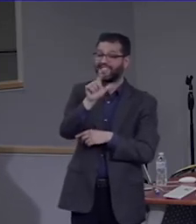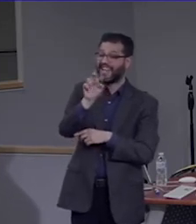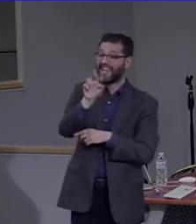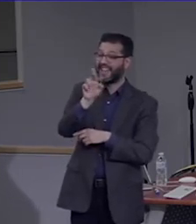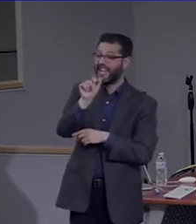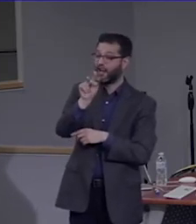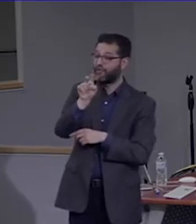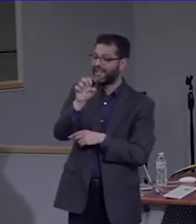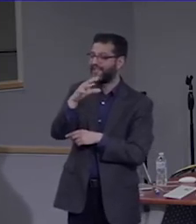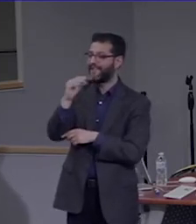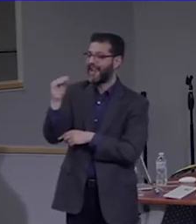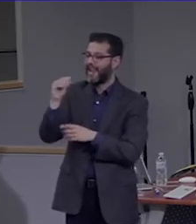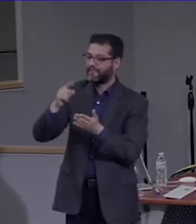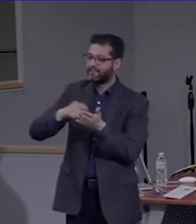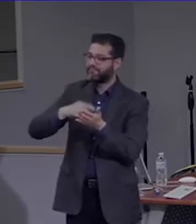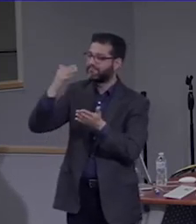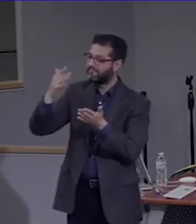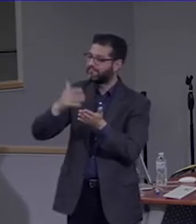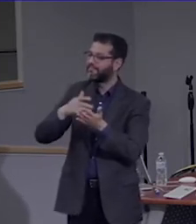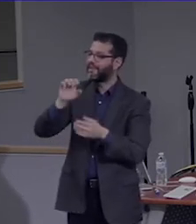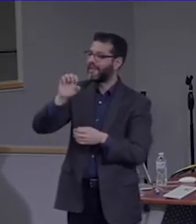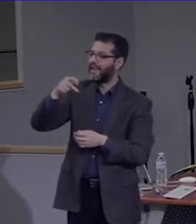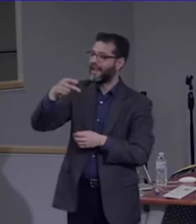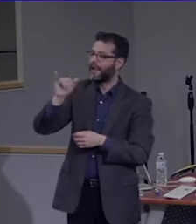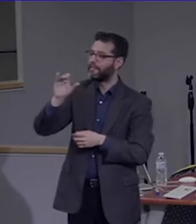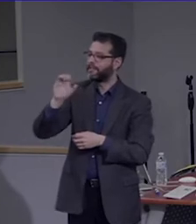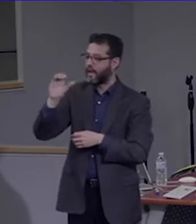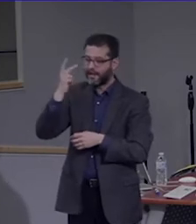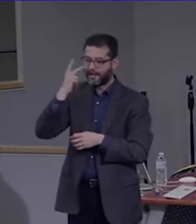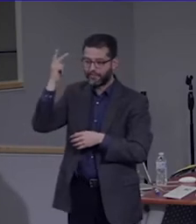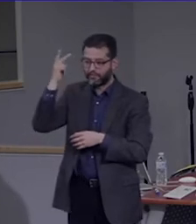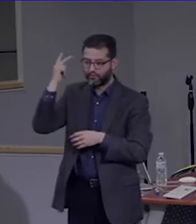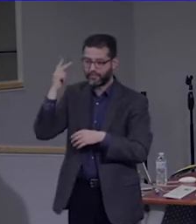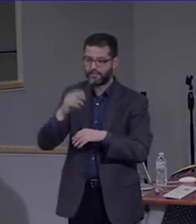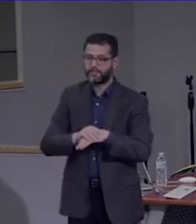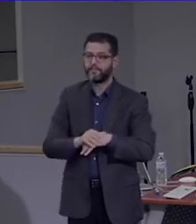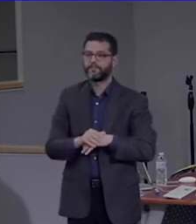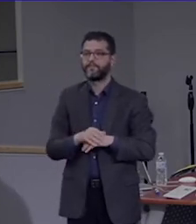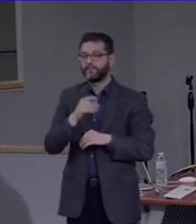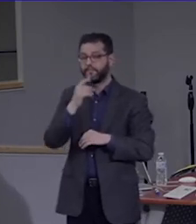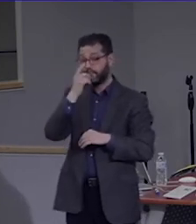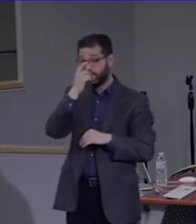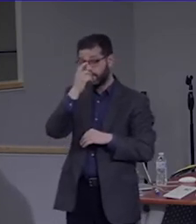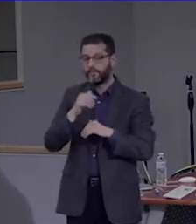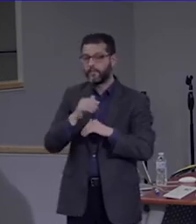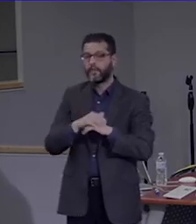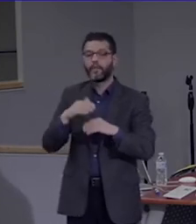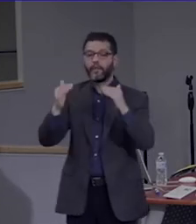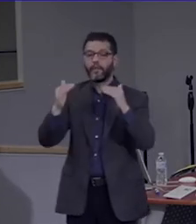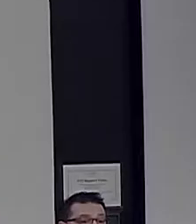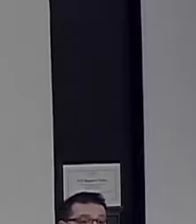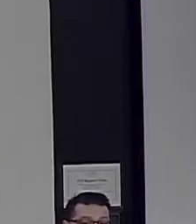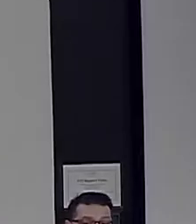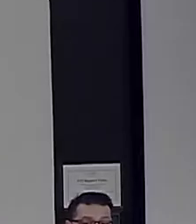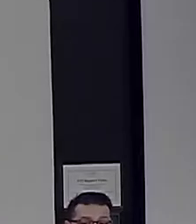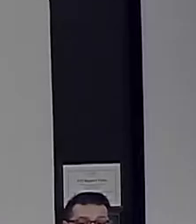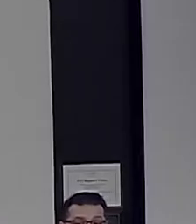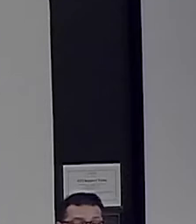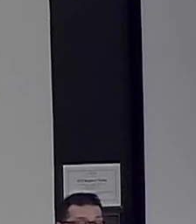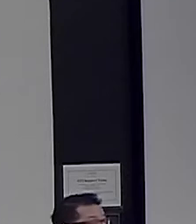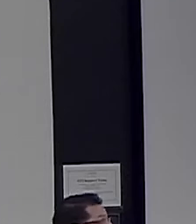proposed as a neural mechanism that subserves phonemic discrimination gamma oscillations